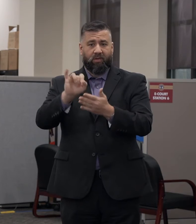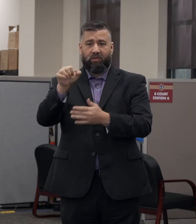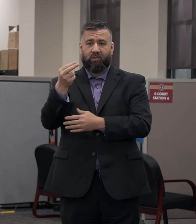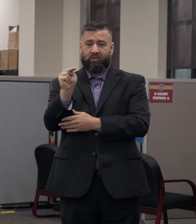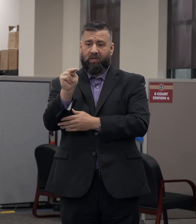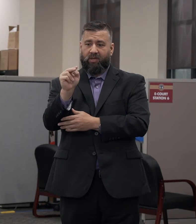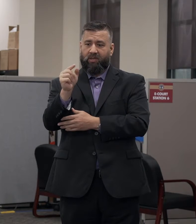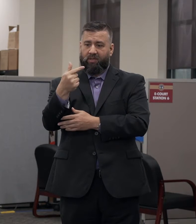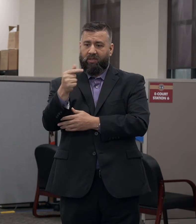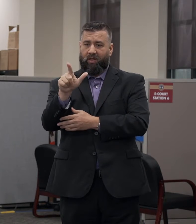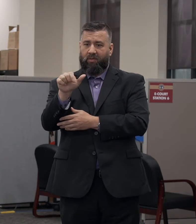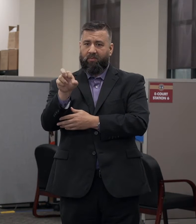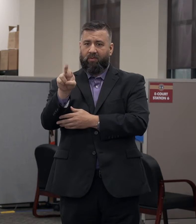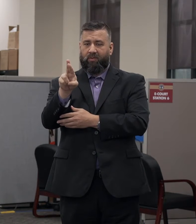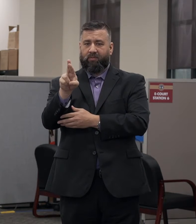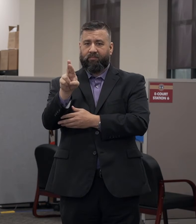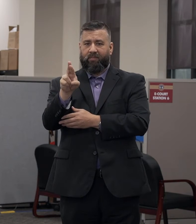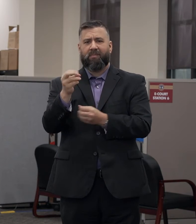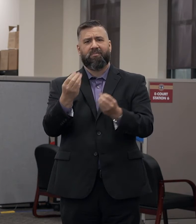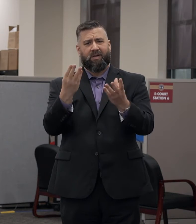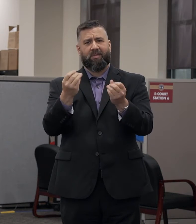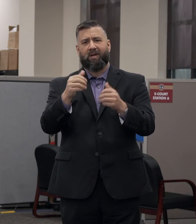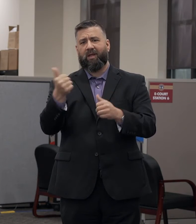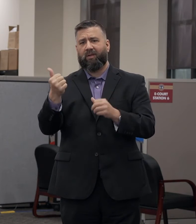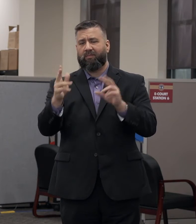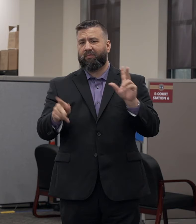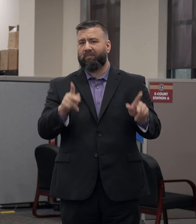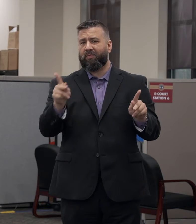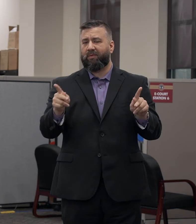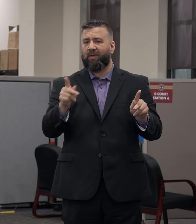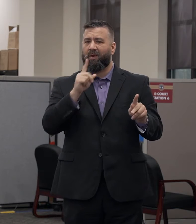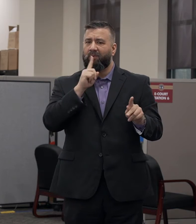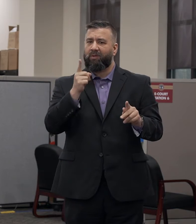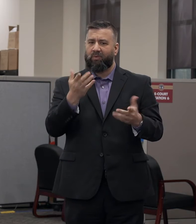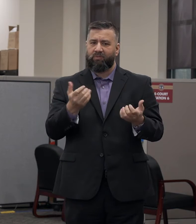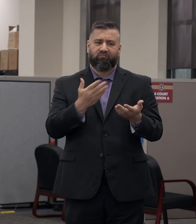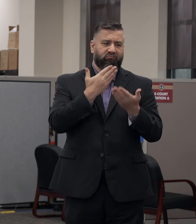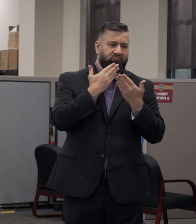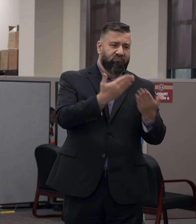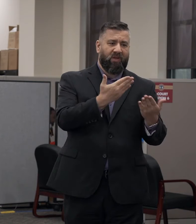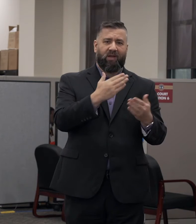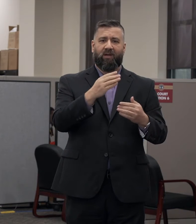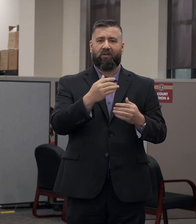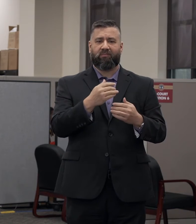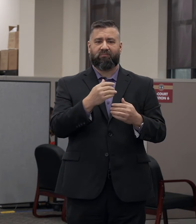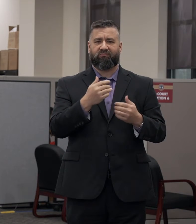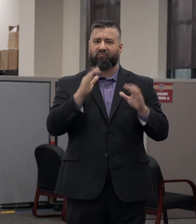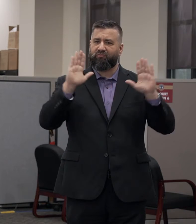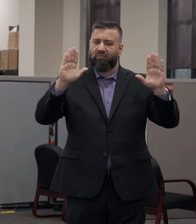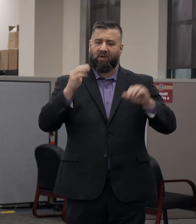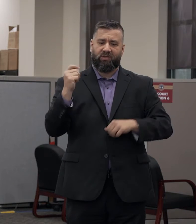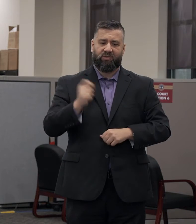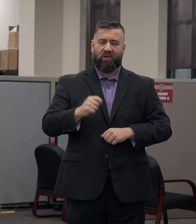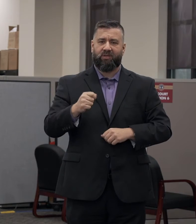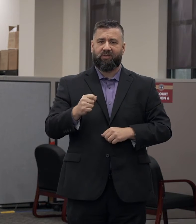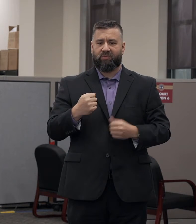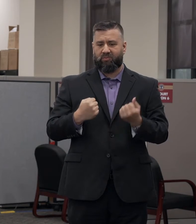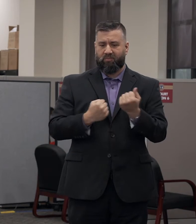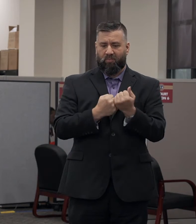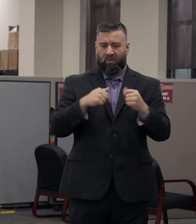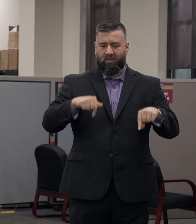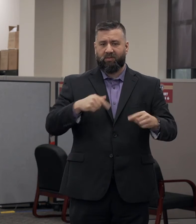to thank all of our great judges for supporting this innovative project. We all strive to ensure that